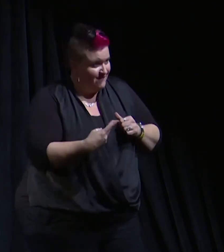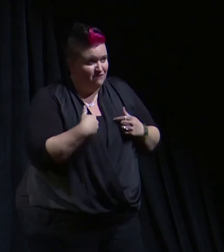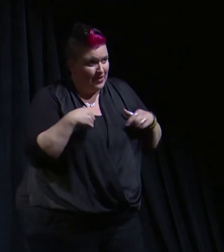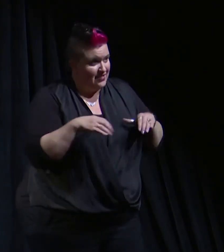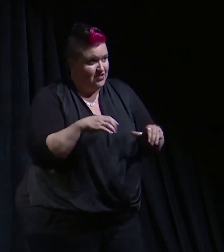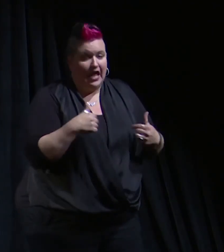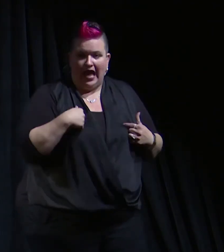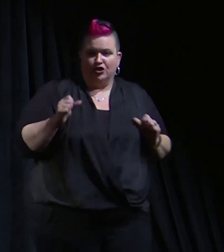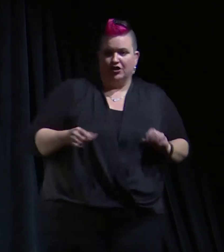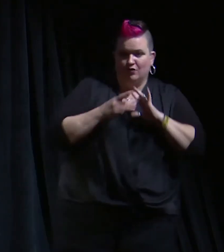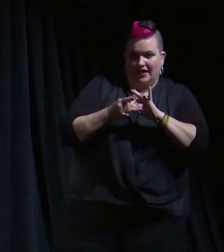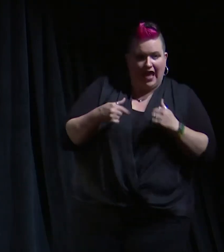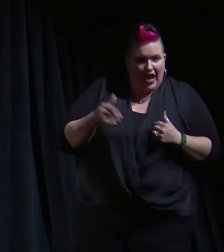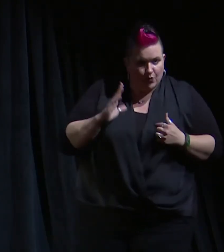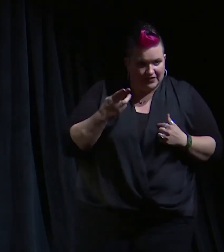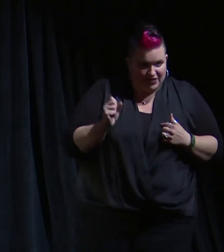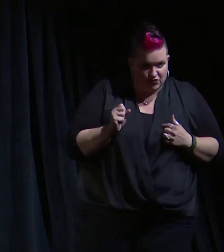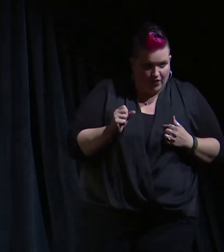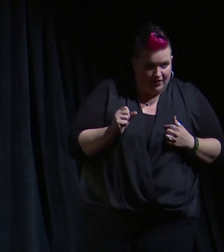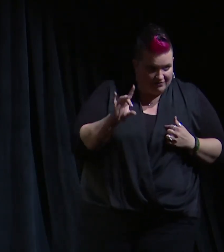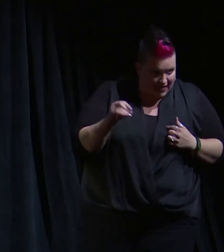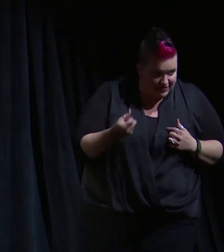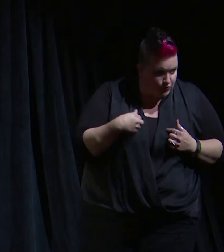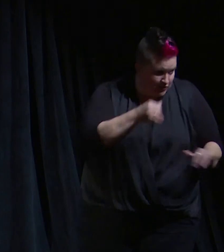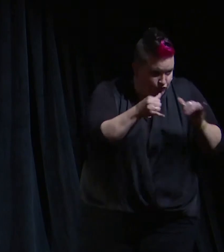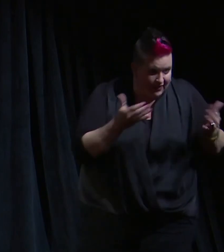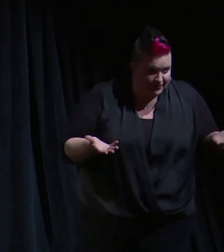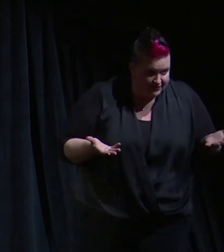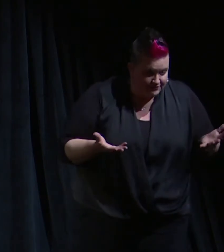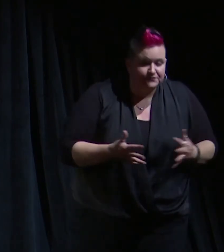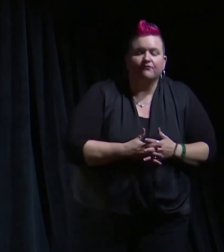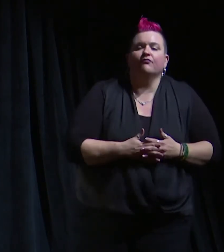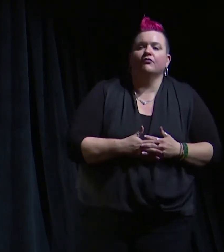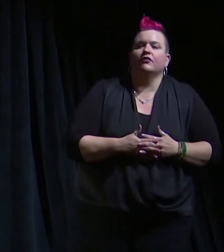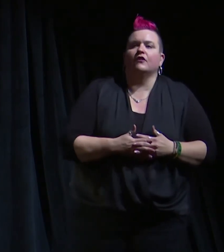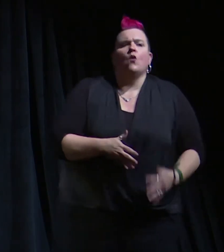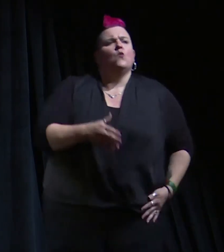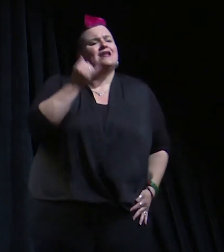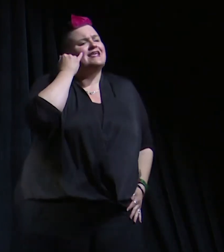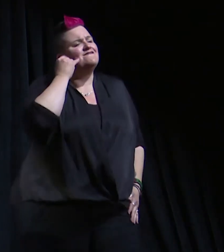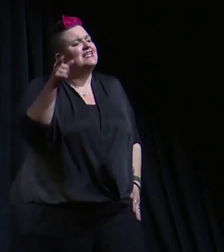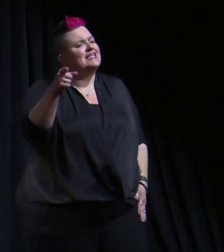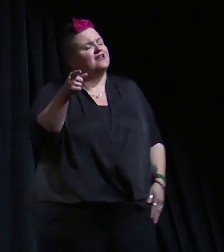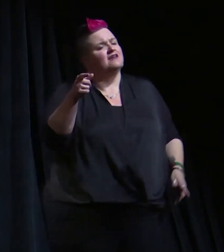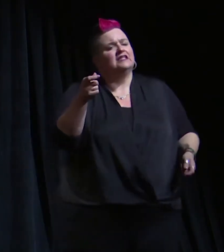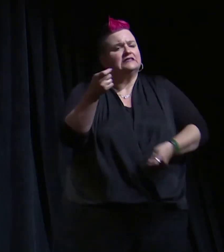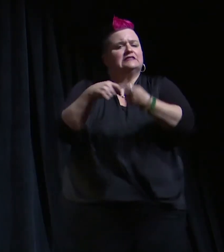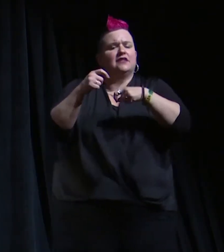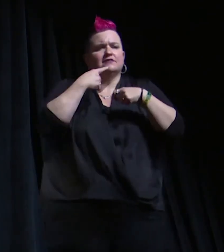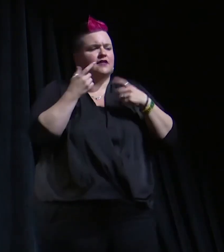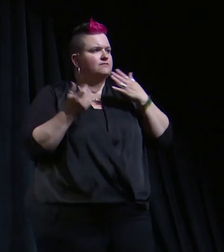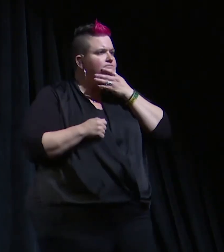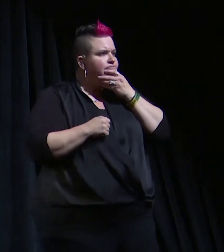I would have related. I went to high school in the 80s. We drank, right? And what if he had said,